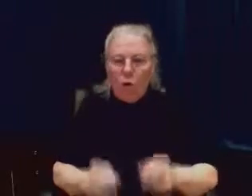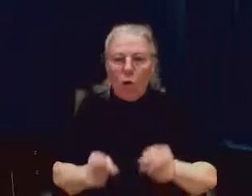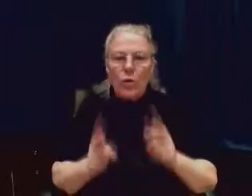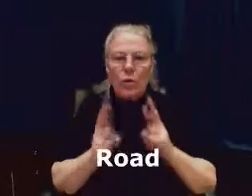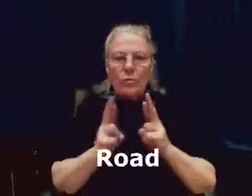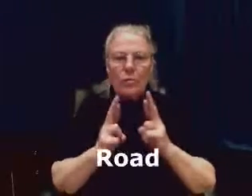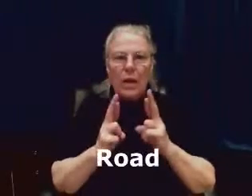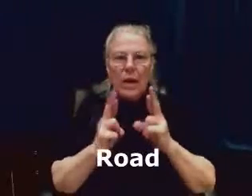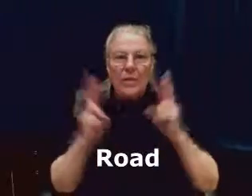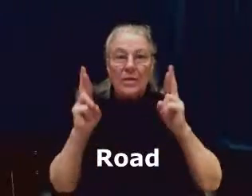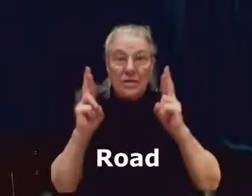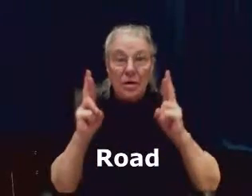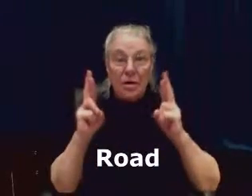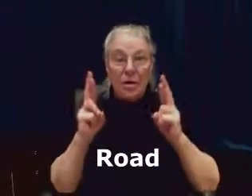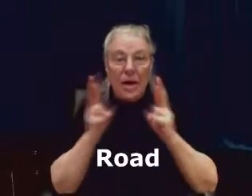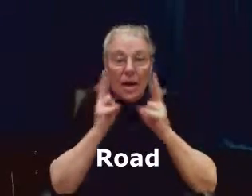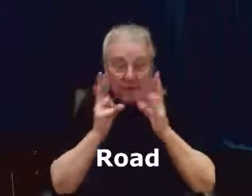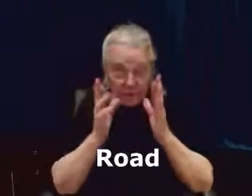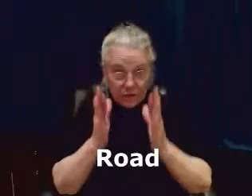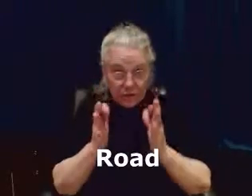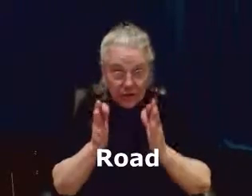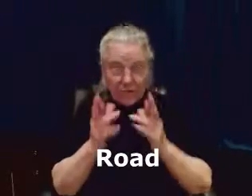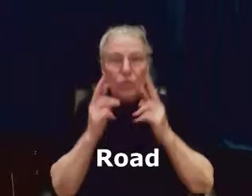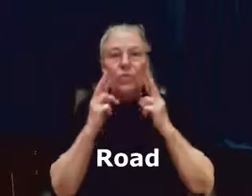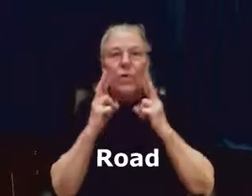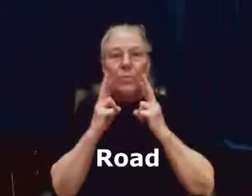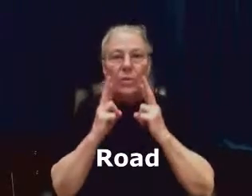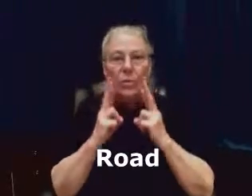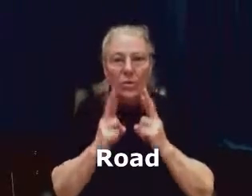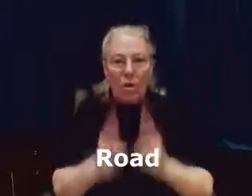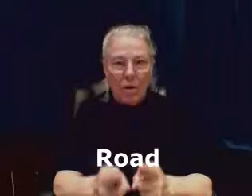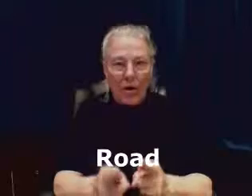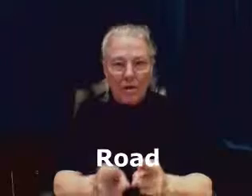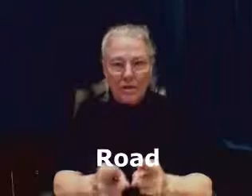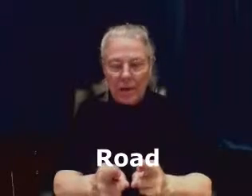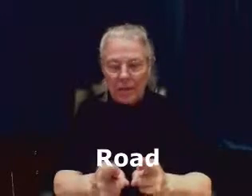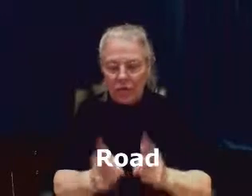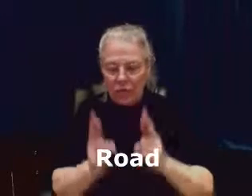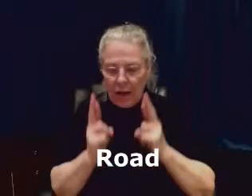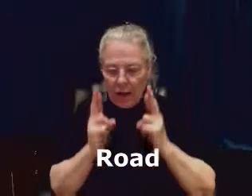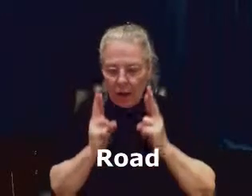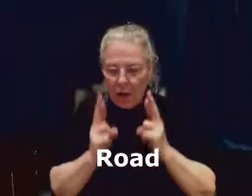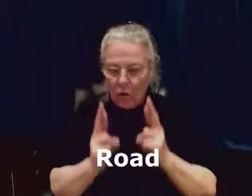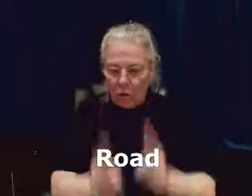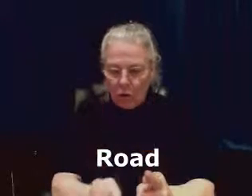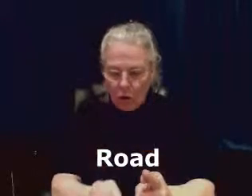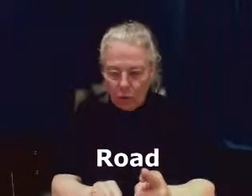Road, and that's the R hands, just like the street, but with the R hands coming straight out. Road.